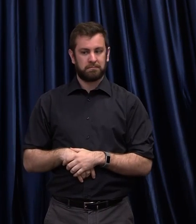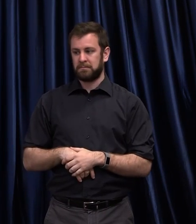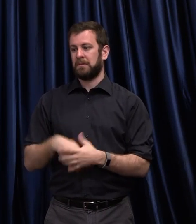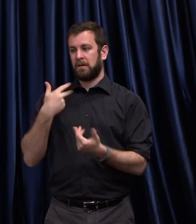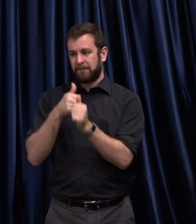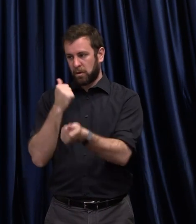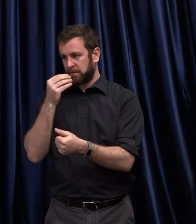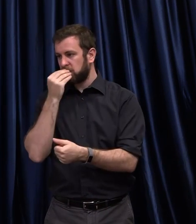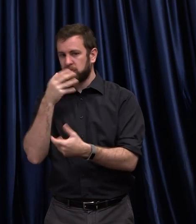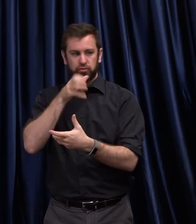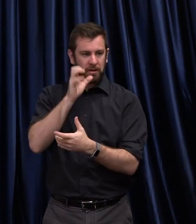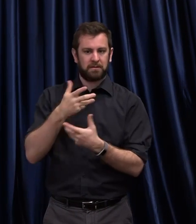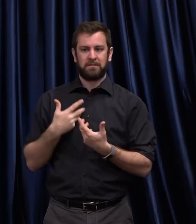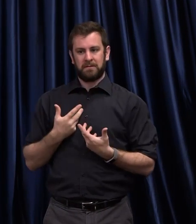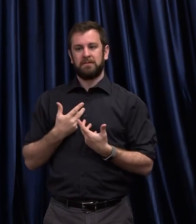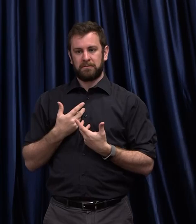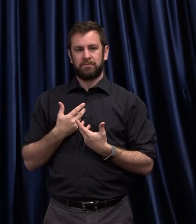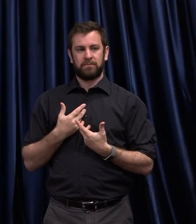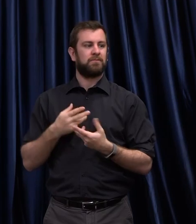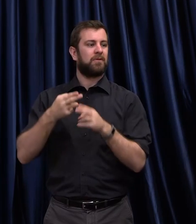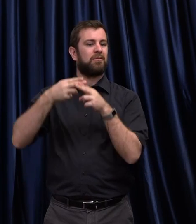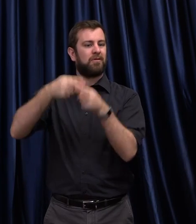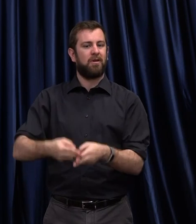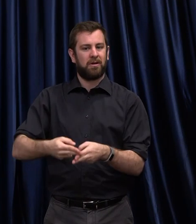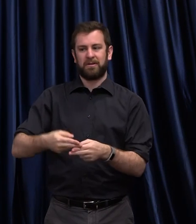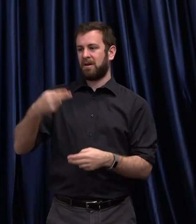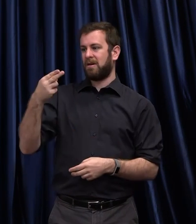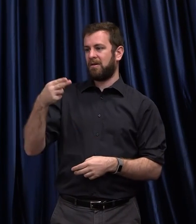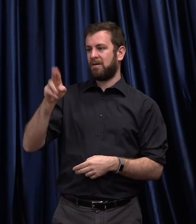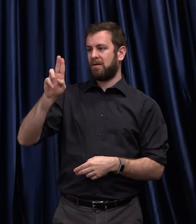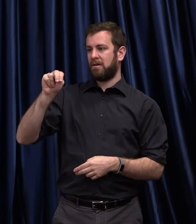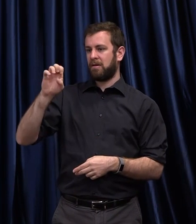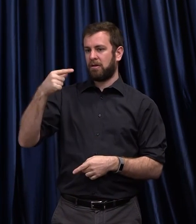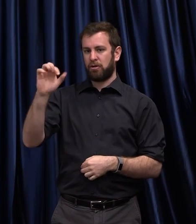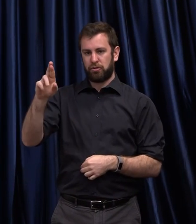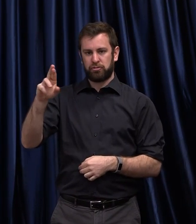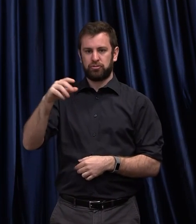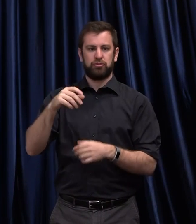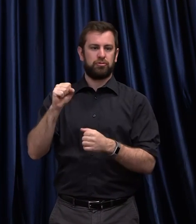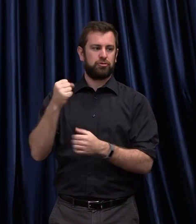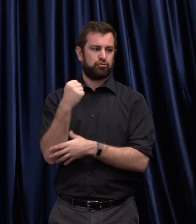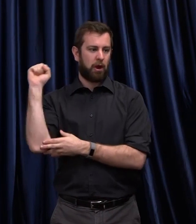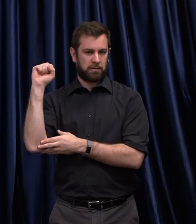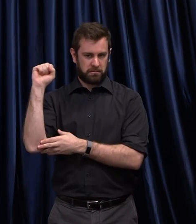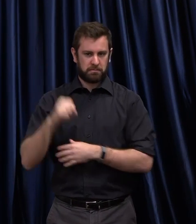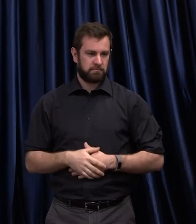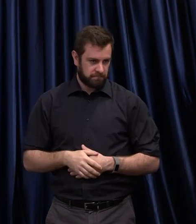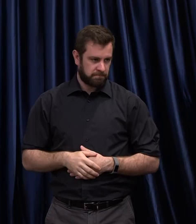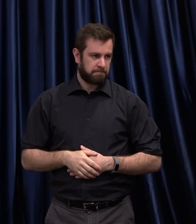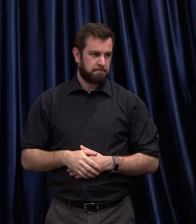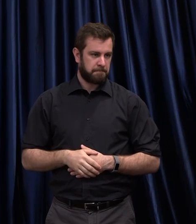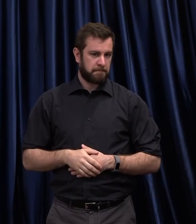drink. And it is what they call a hunger strike. So for political reasons, in order for